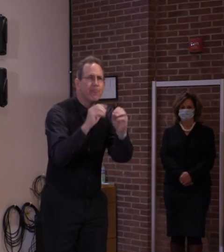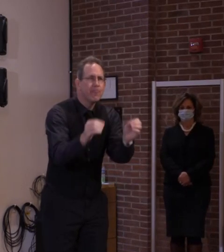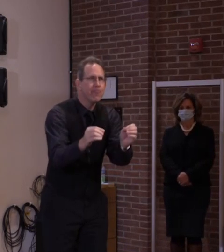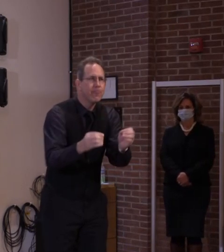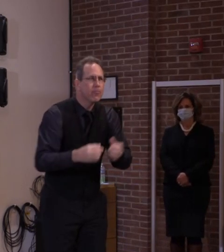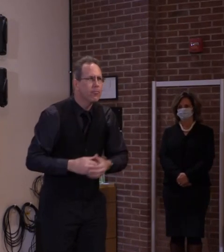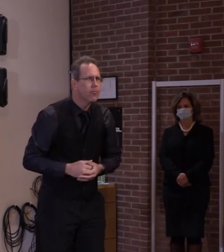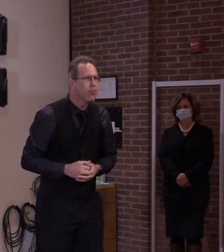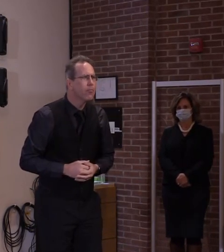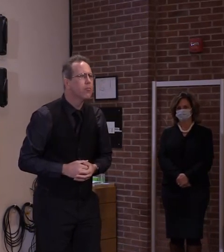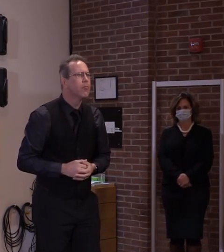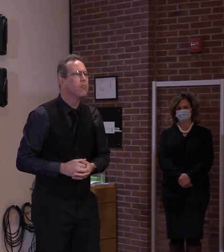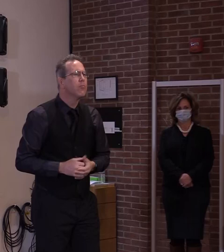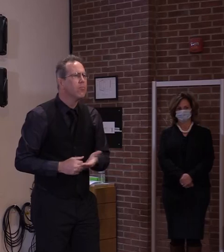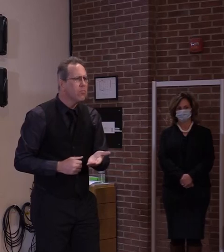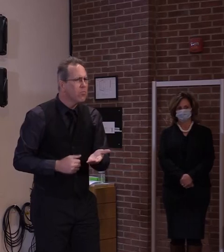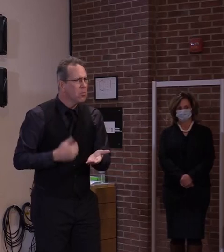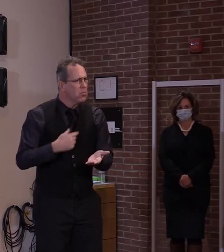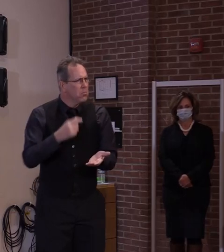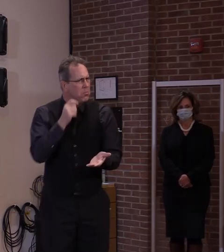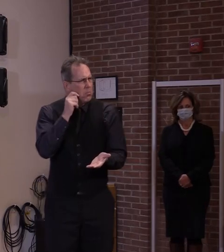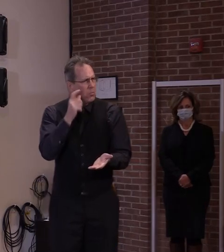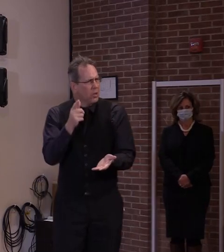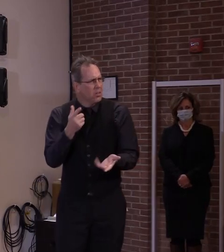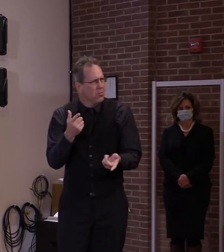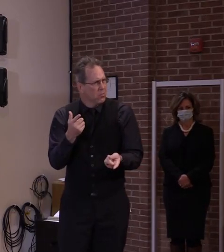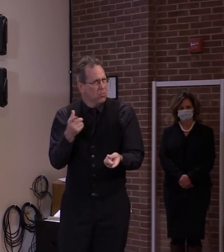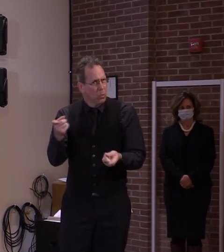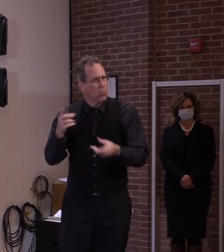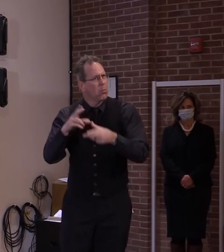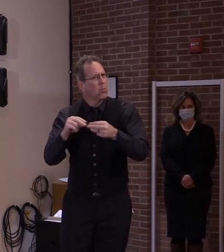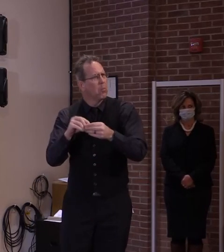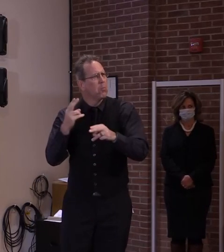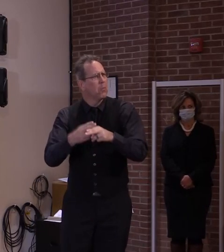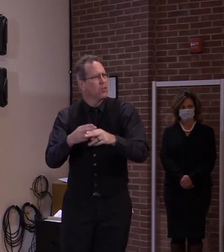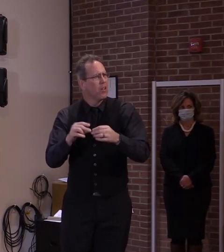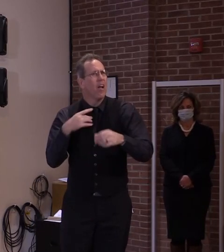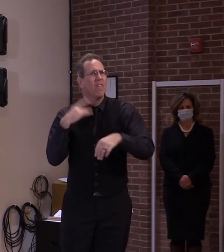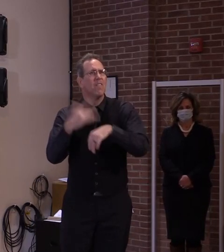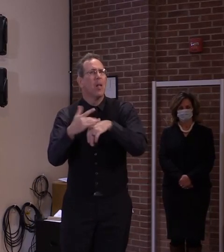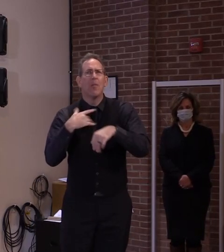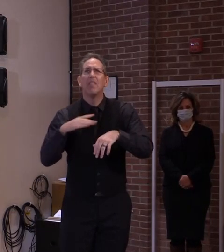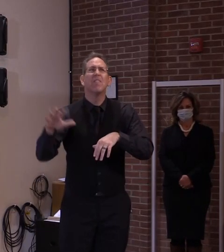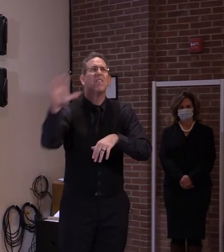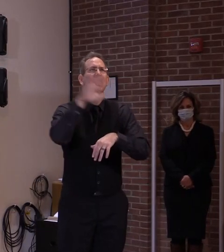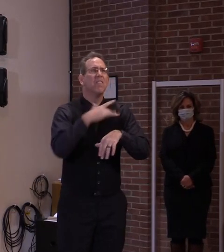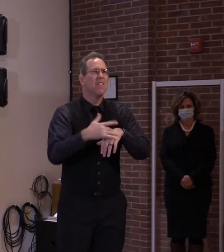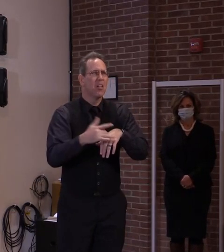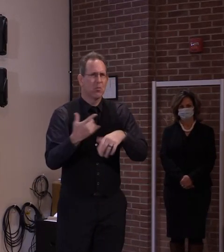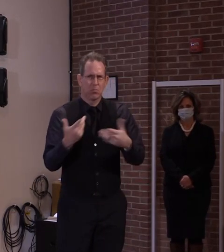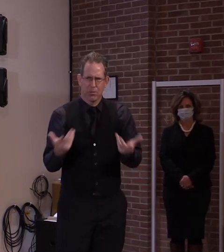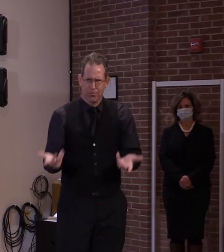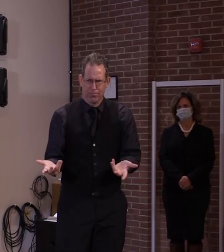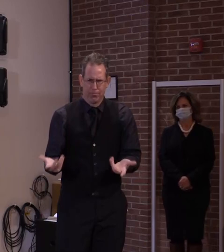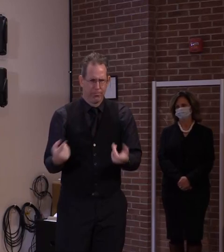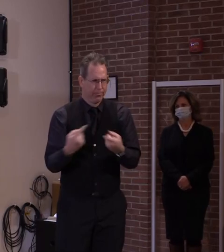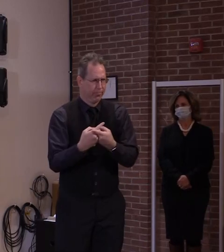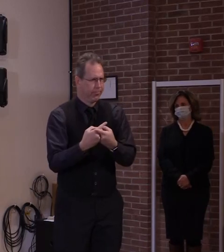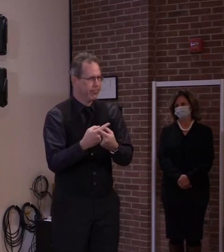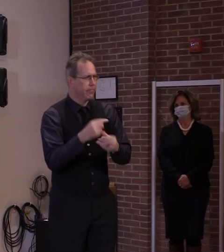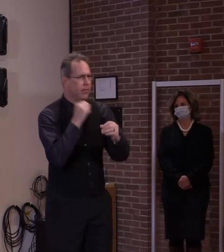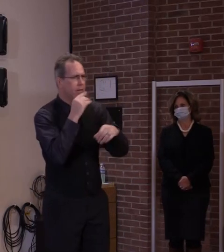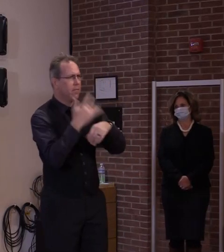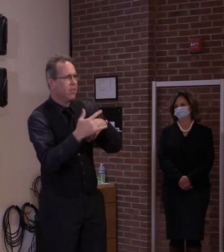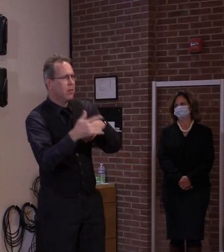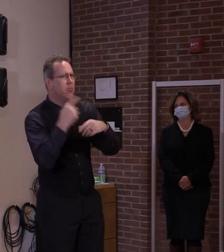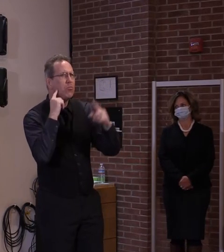surprised to hear earlier in the press conference this idea that tests are ample, available wherever you want them, when I'm hearing from people that that's not necessarily